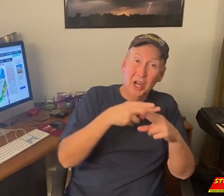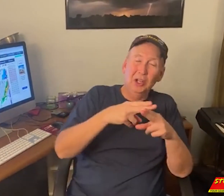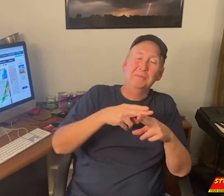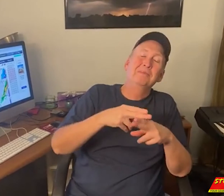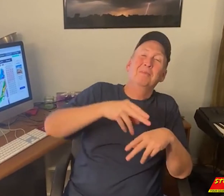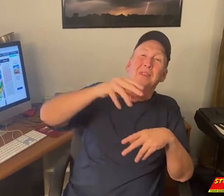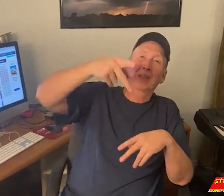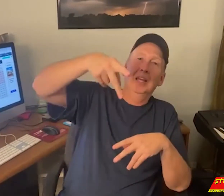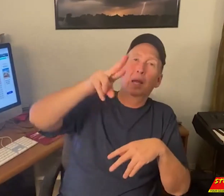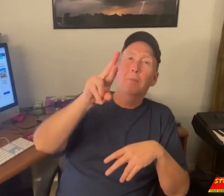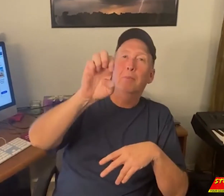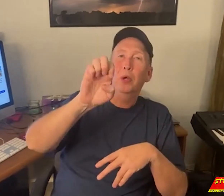it